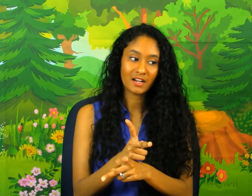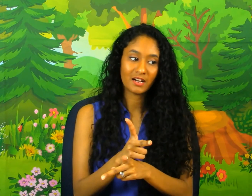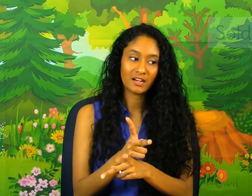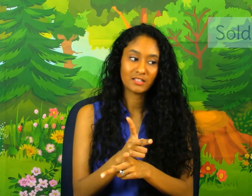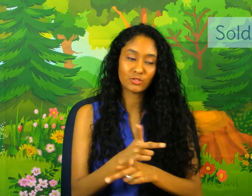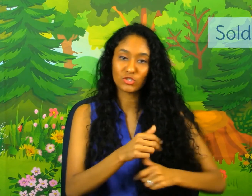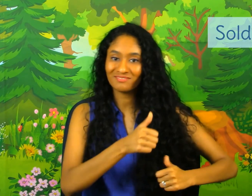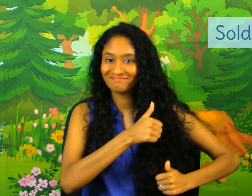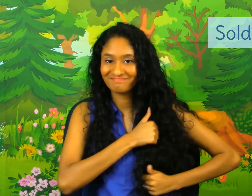soldier,